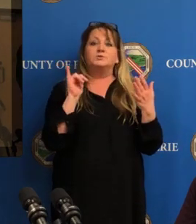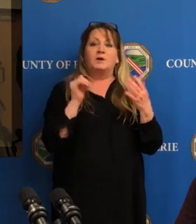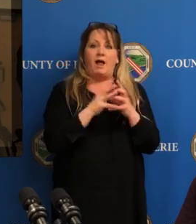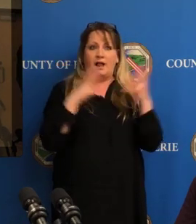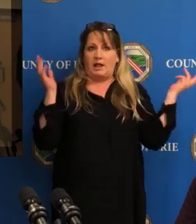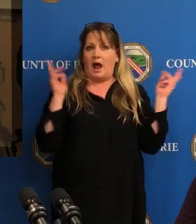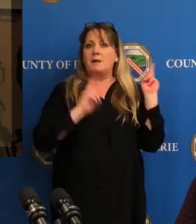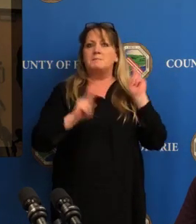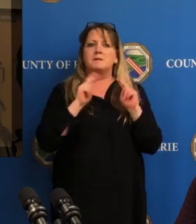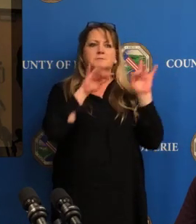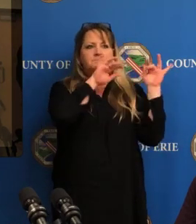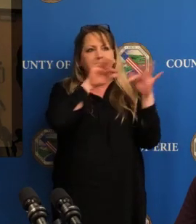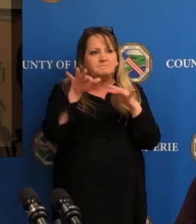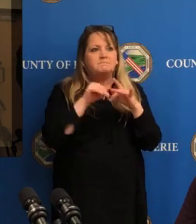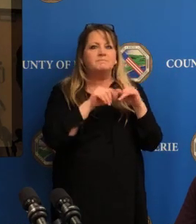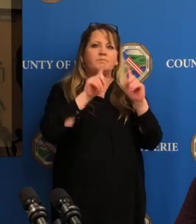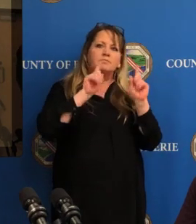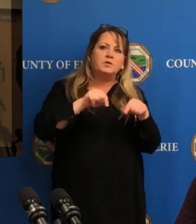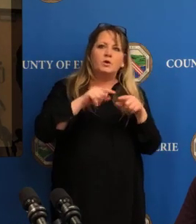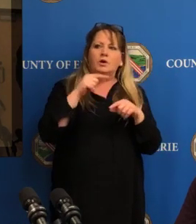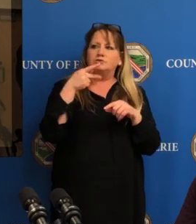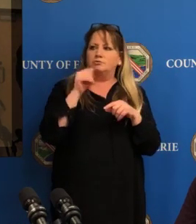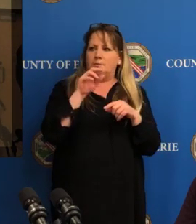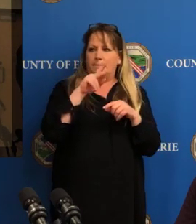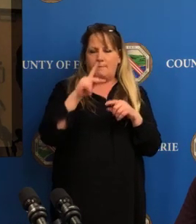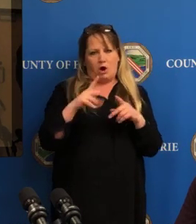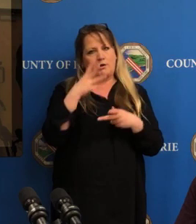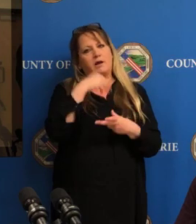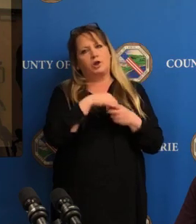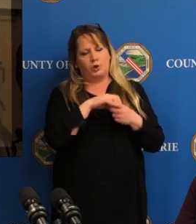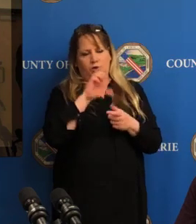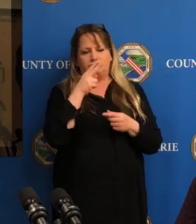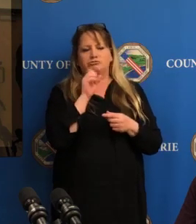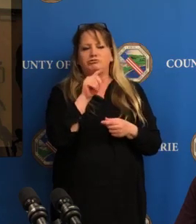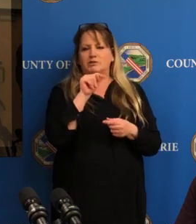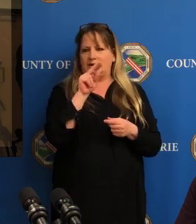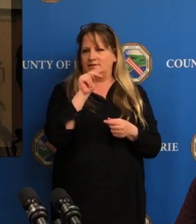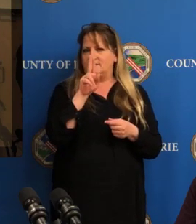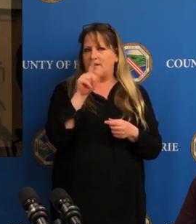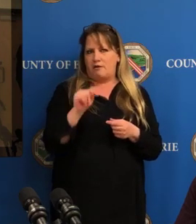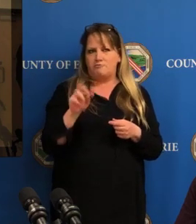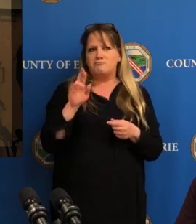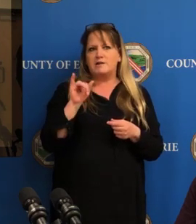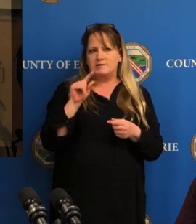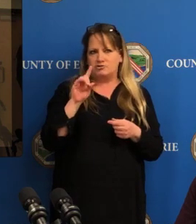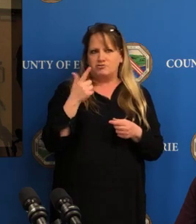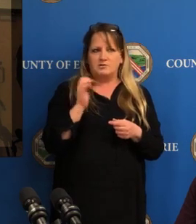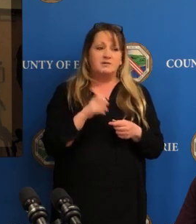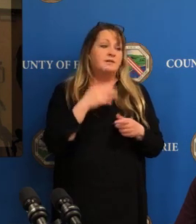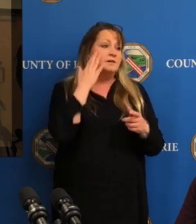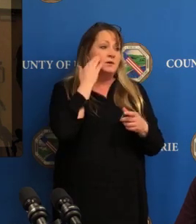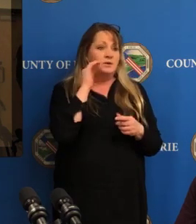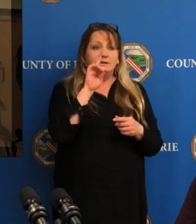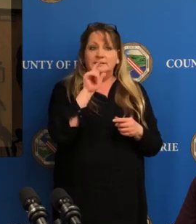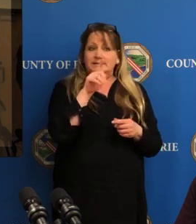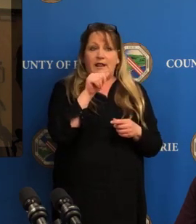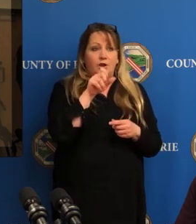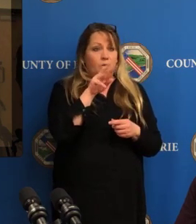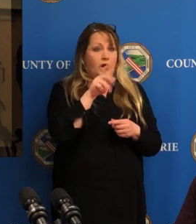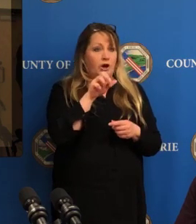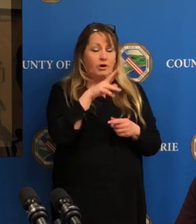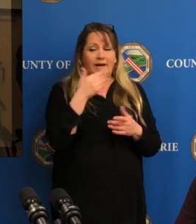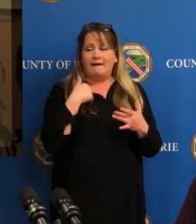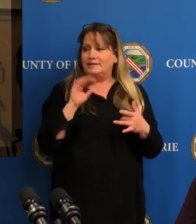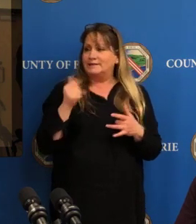of usage in a couple of our parks, including Chestnut Ridge Park, and I know the city parks have had high usage in Delaware. Erie County's got 10,000 acres to